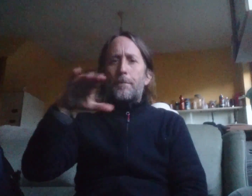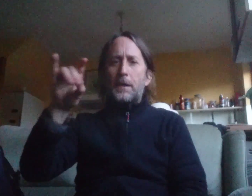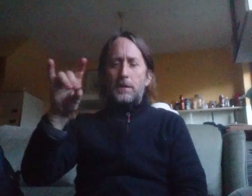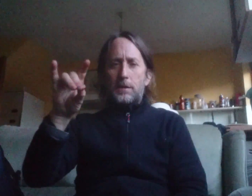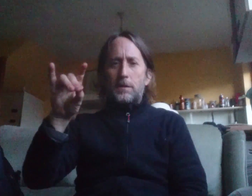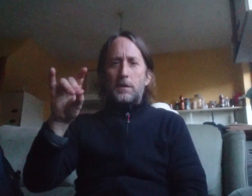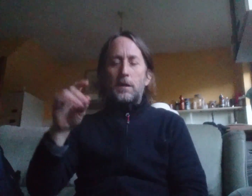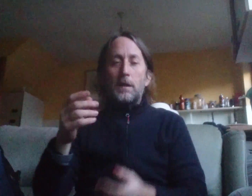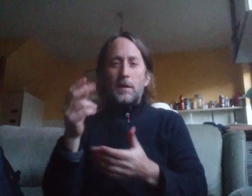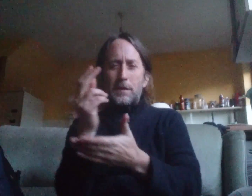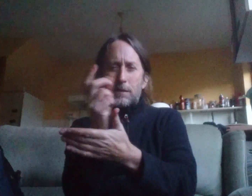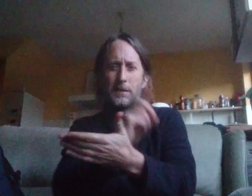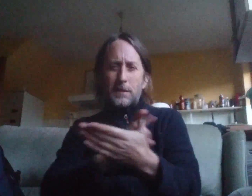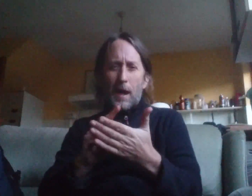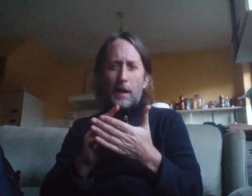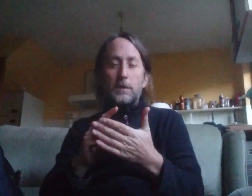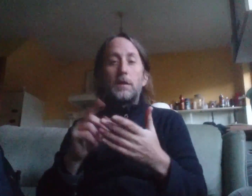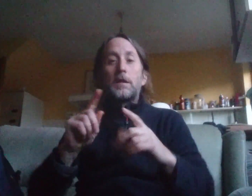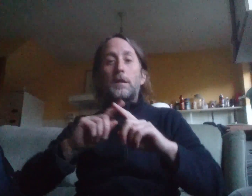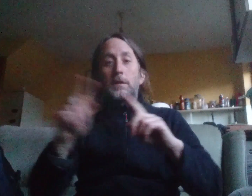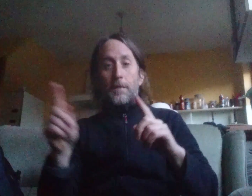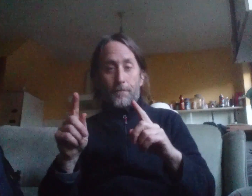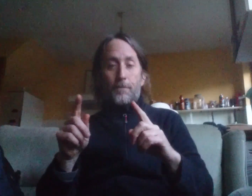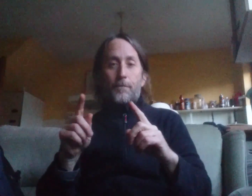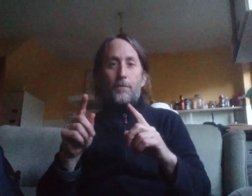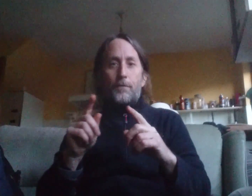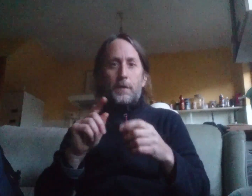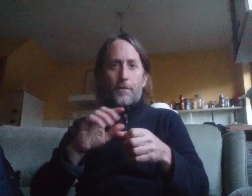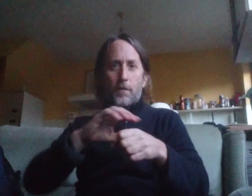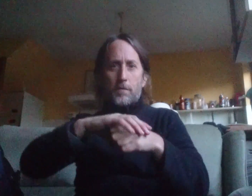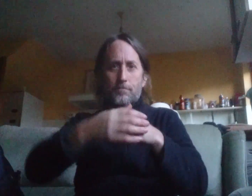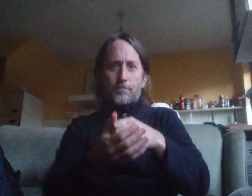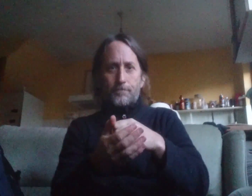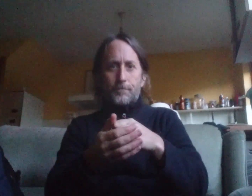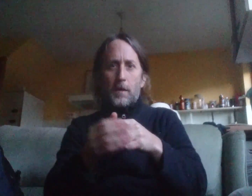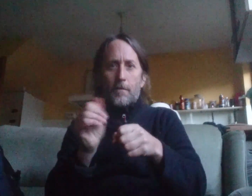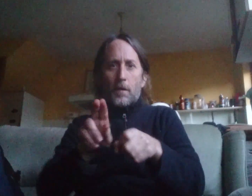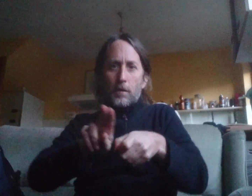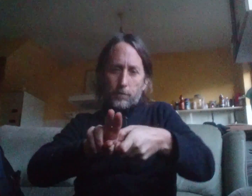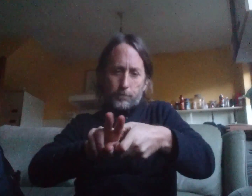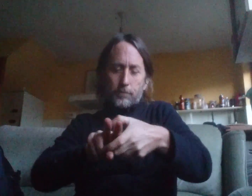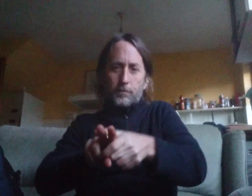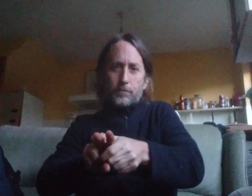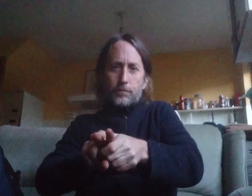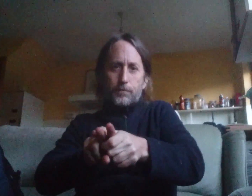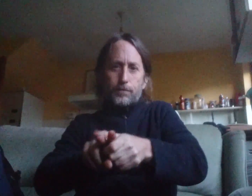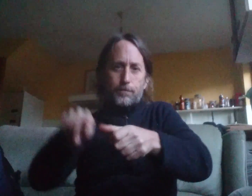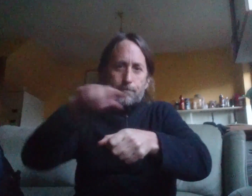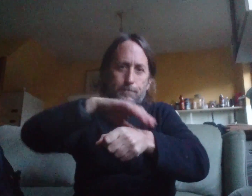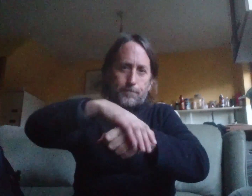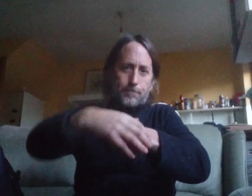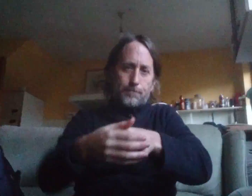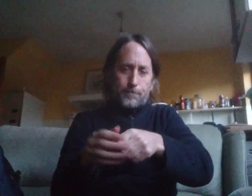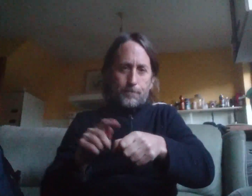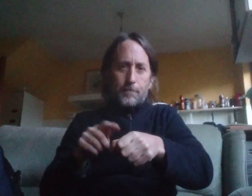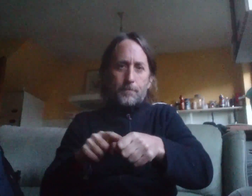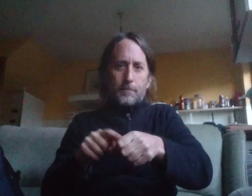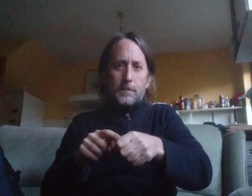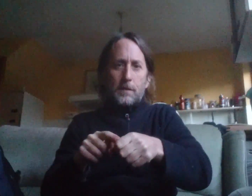handle, leaving the motor enclosed in the structure below. This design typology was familiar from the